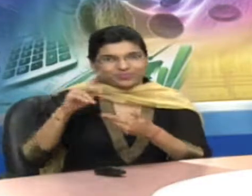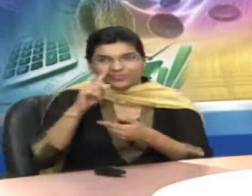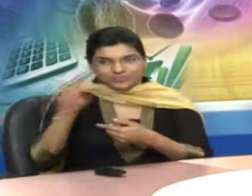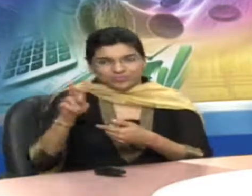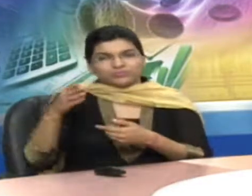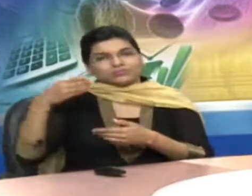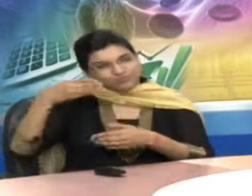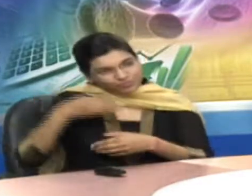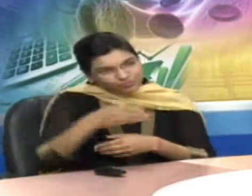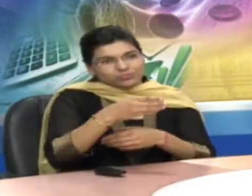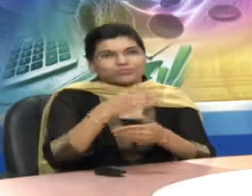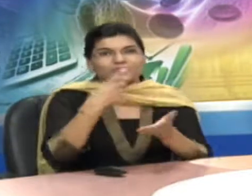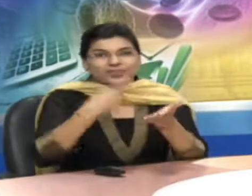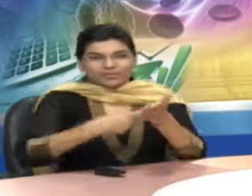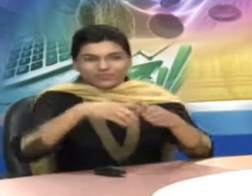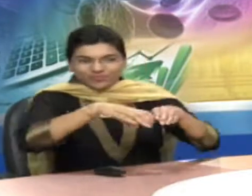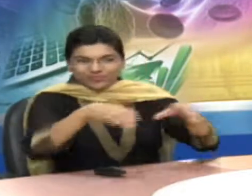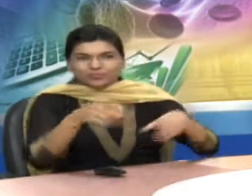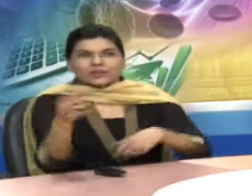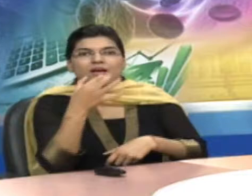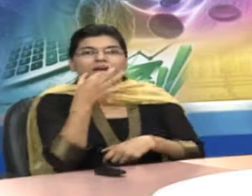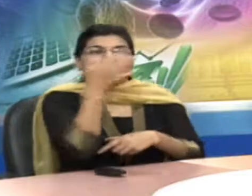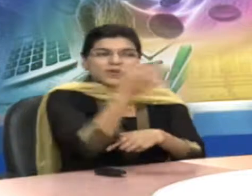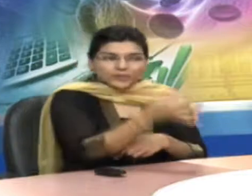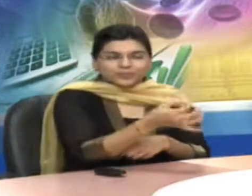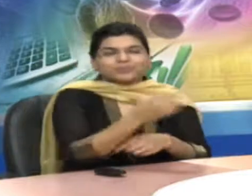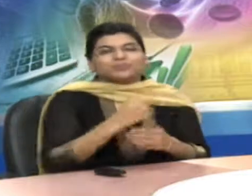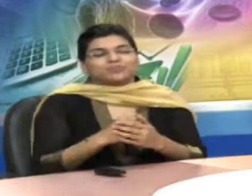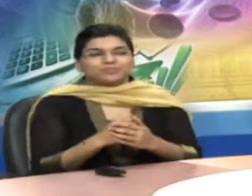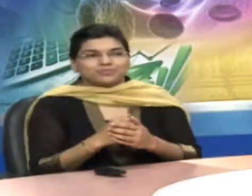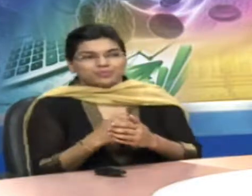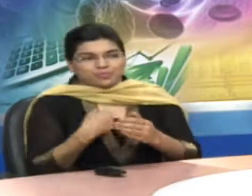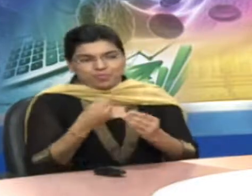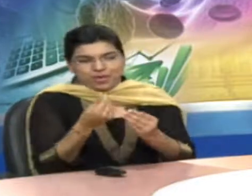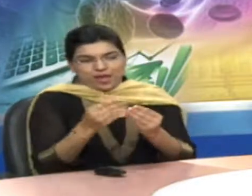In the morning, as he paid his bill,